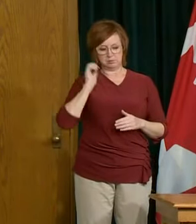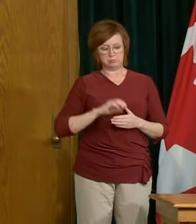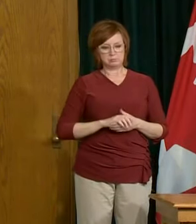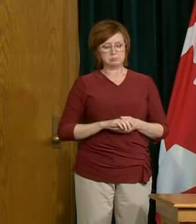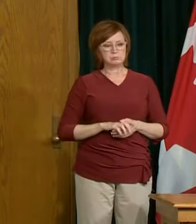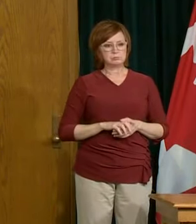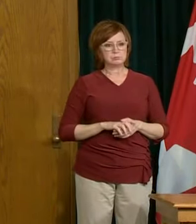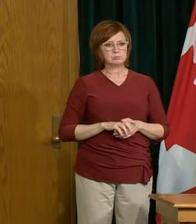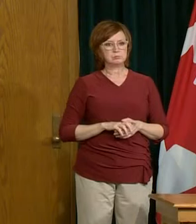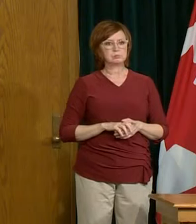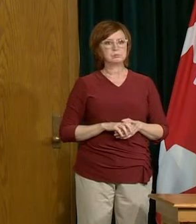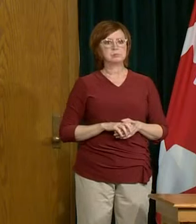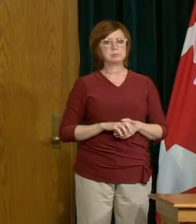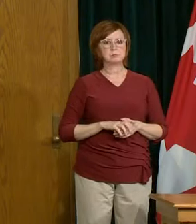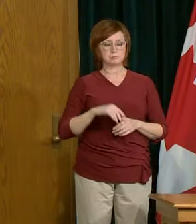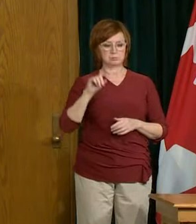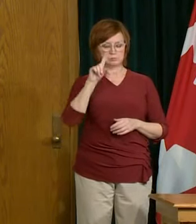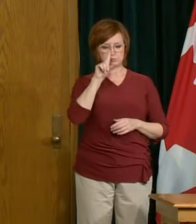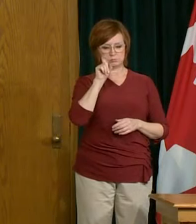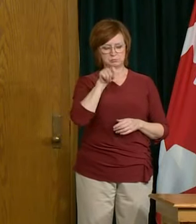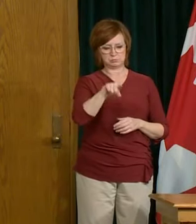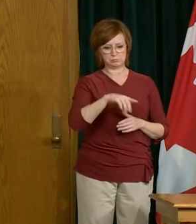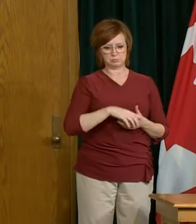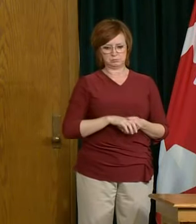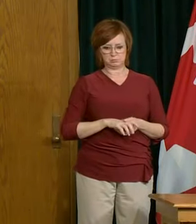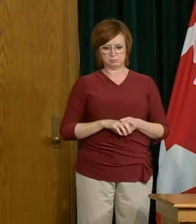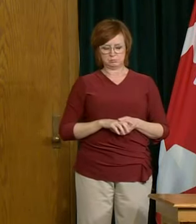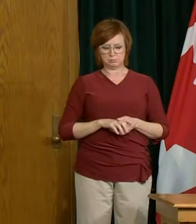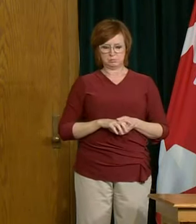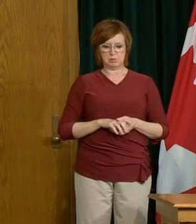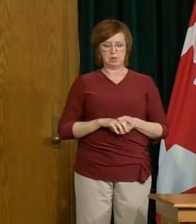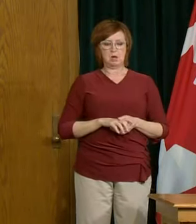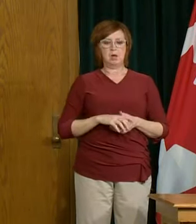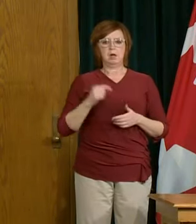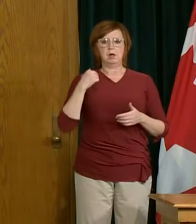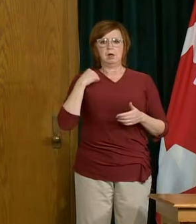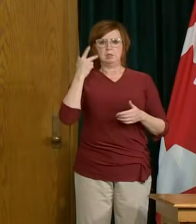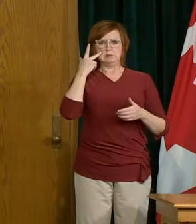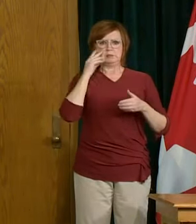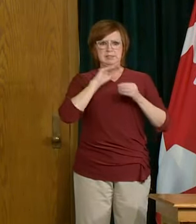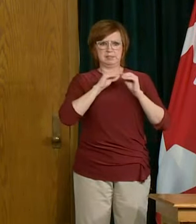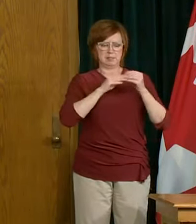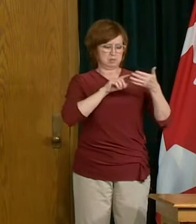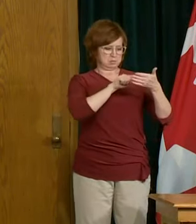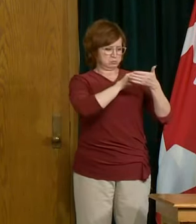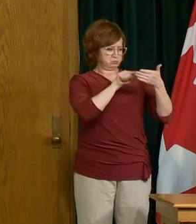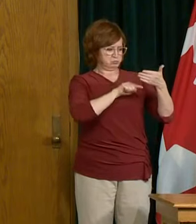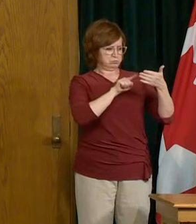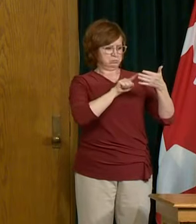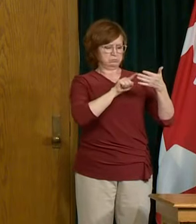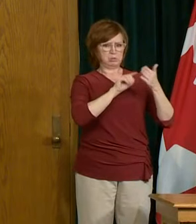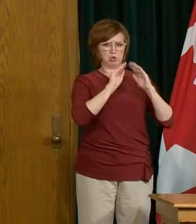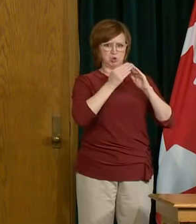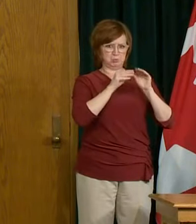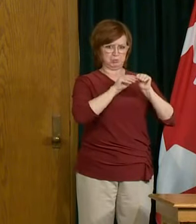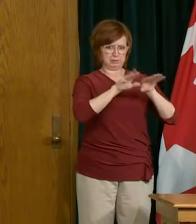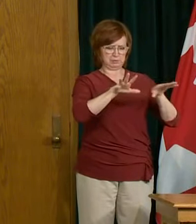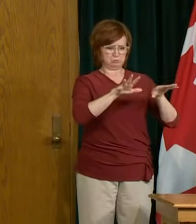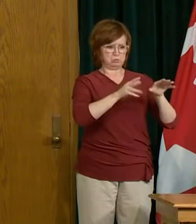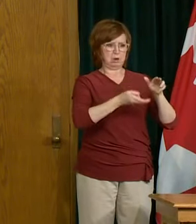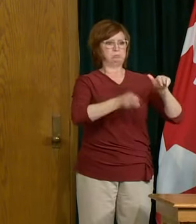In the numbers today, community contacts have gone up quite a bit and unknown transmission cases have gone up by more than a few.